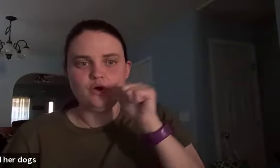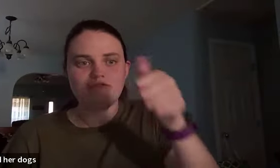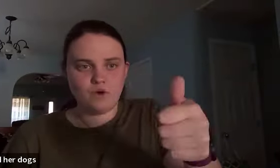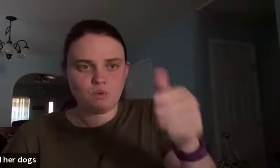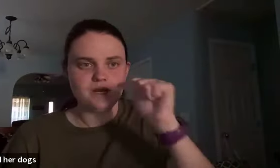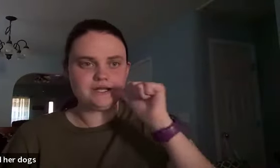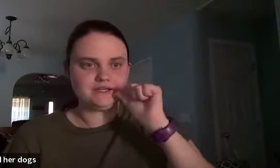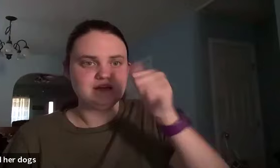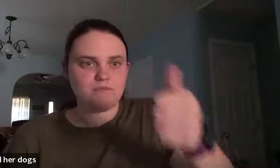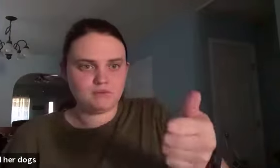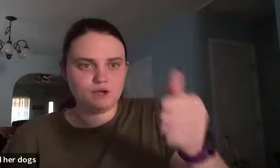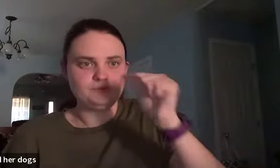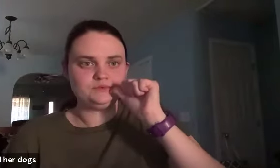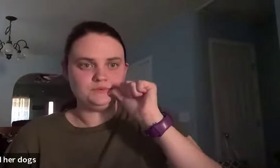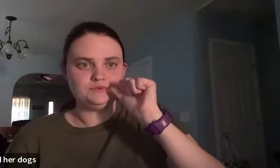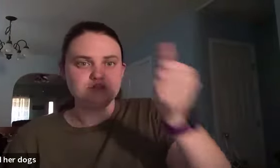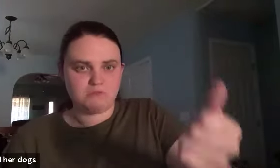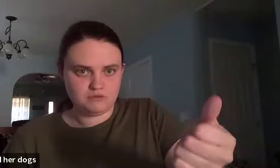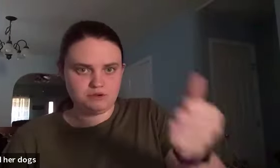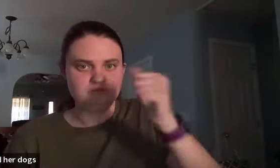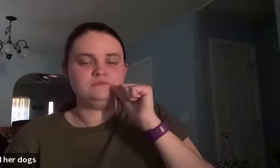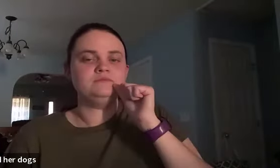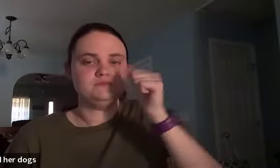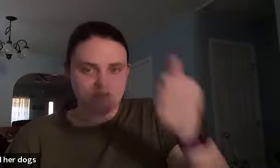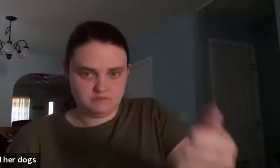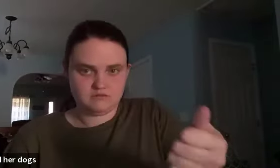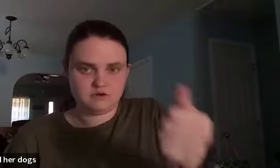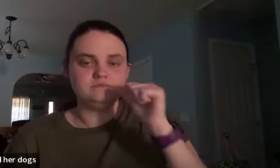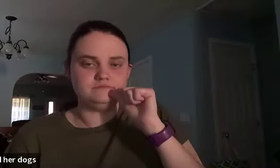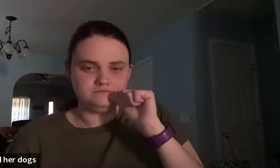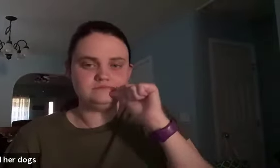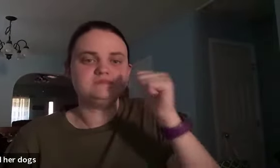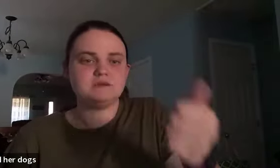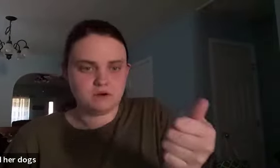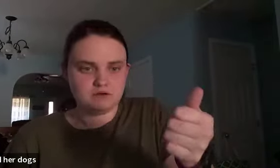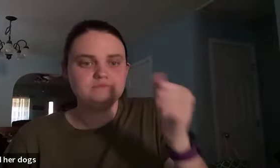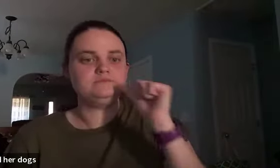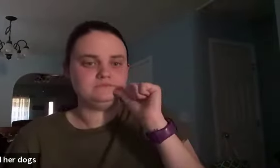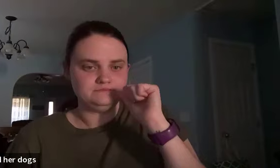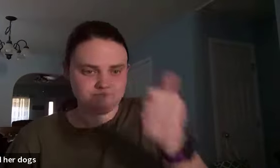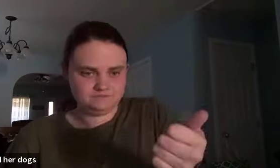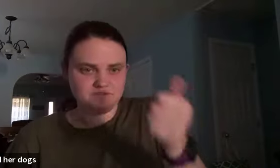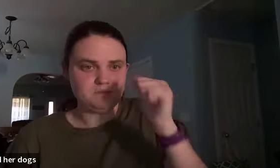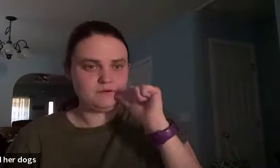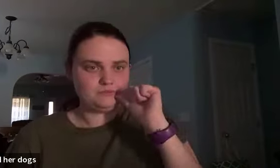go forward. Tomorrow, tomorrow, tomorrow, tomorrow, tomorrow.